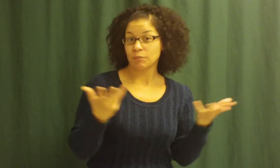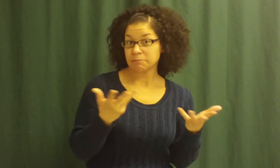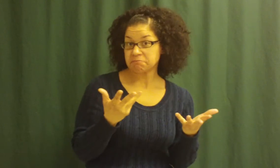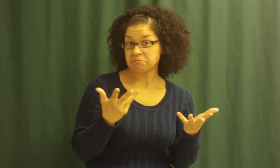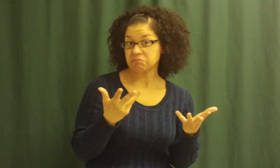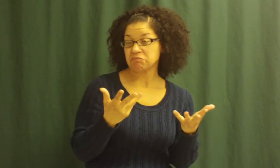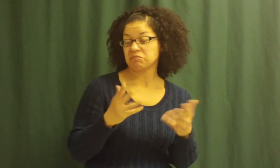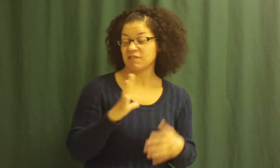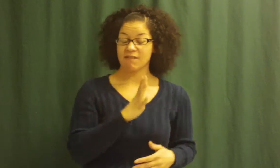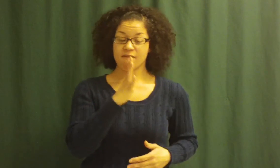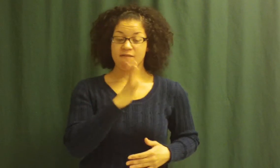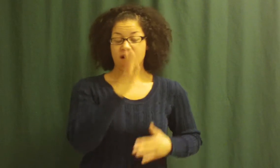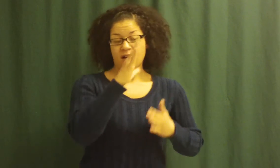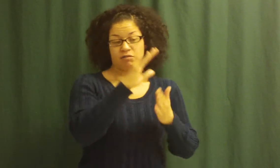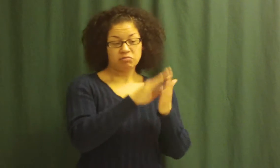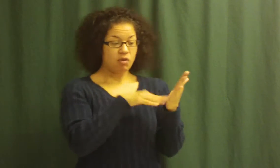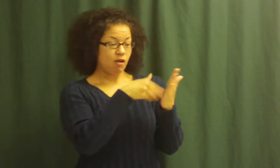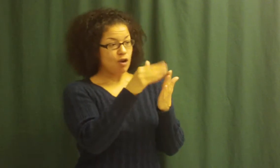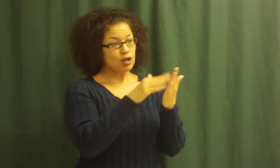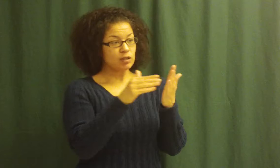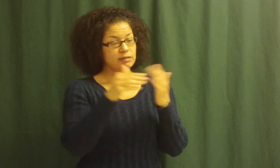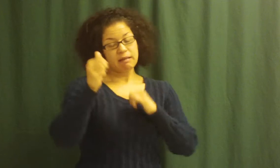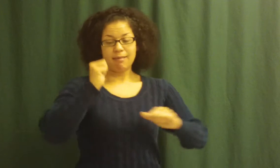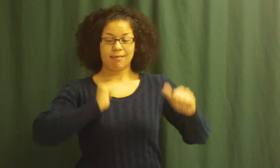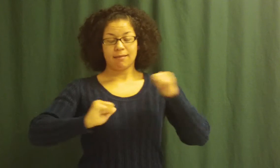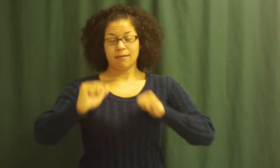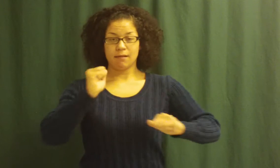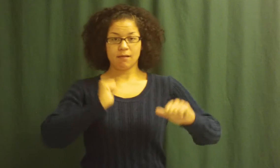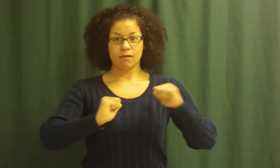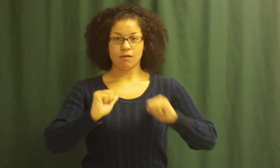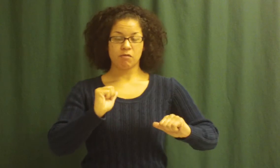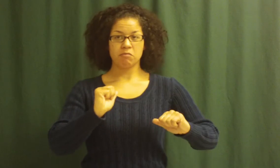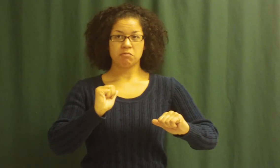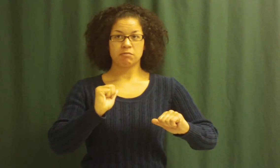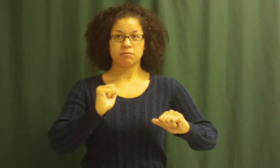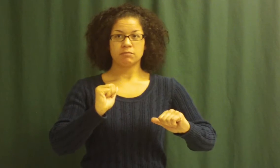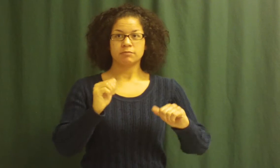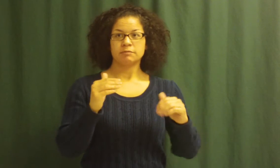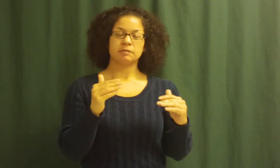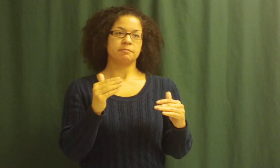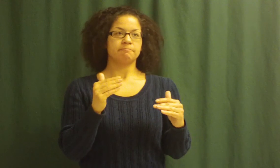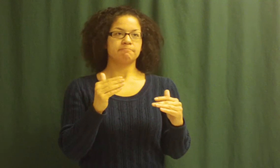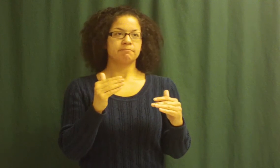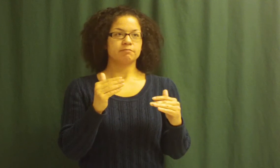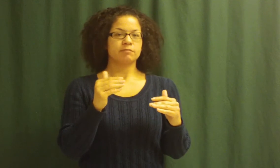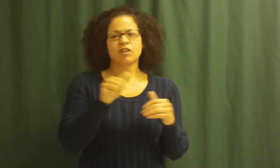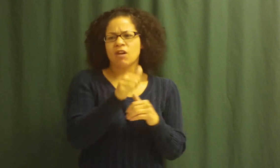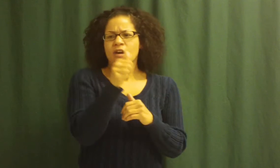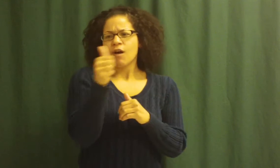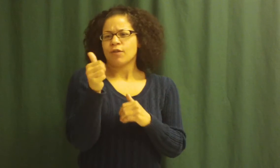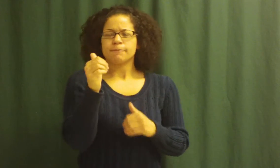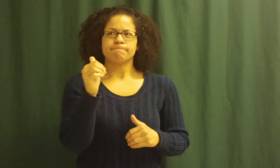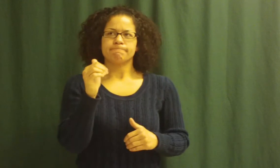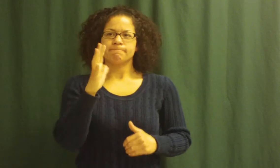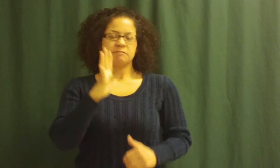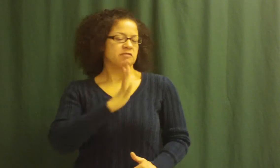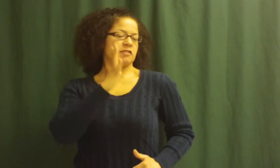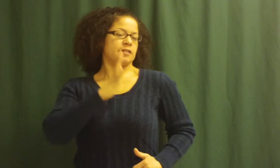arts, and other sophisticated pursuits. Members of the upper class can pursue